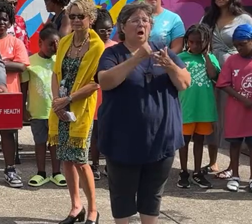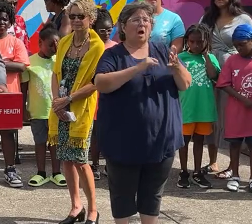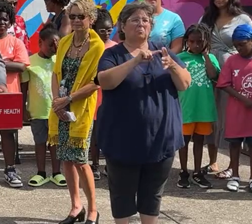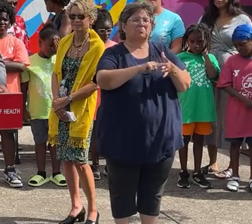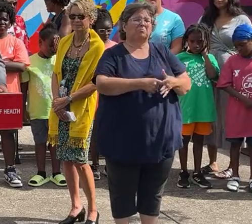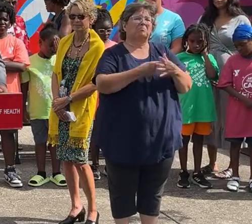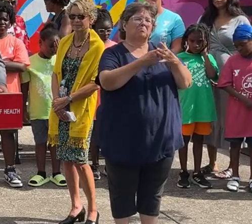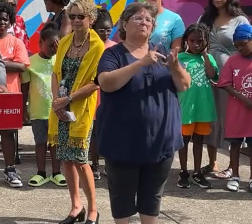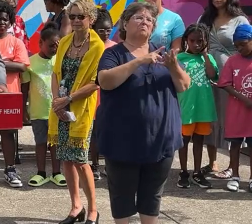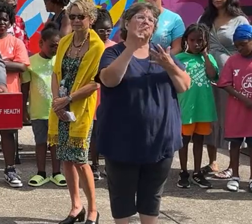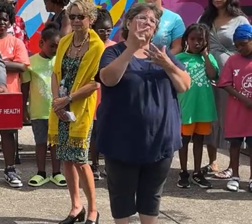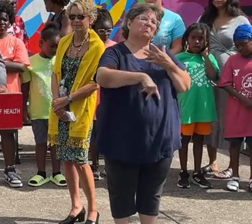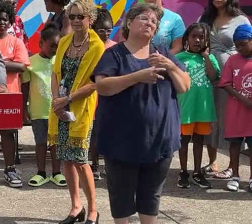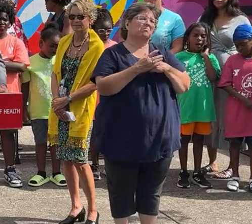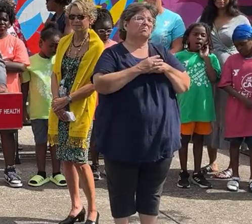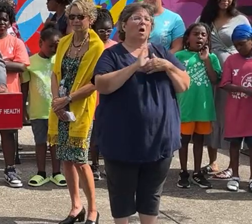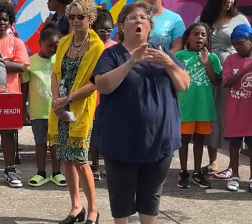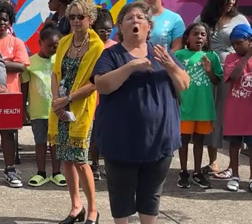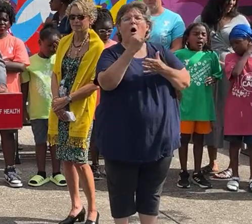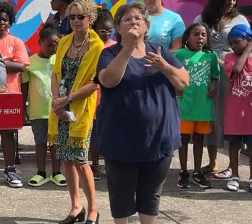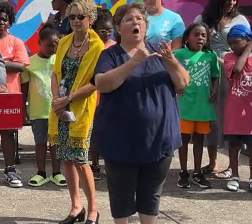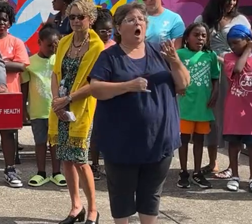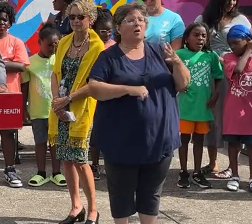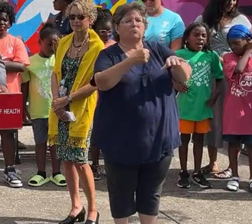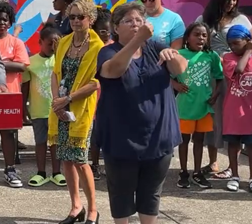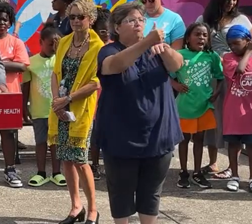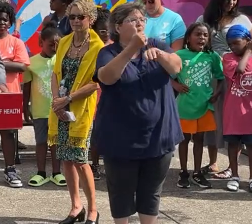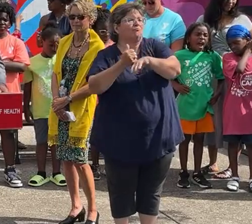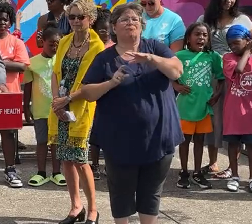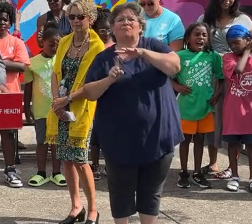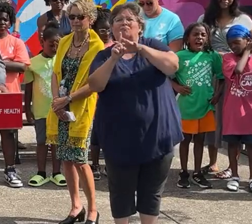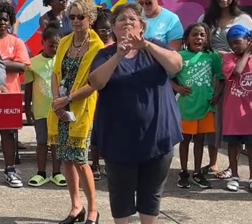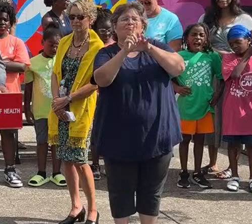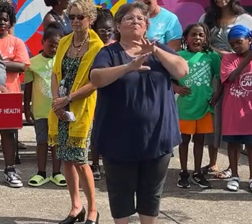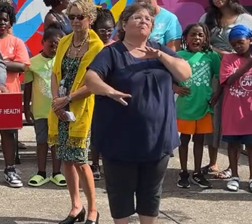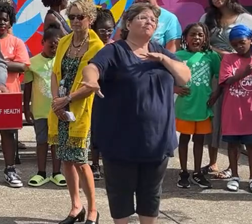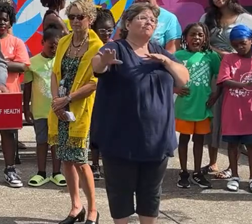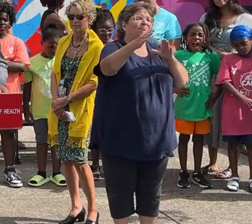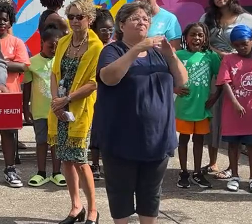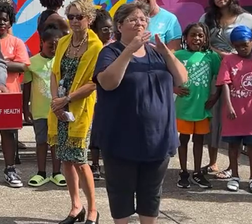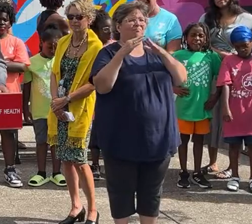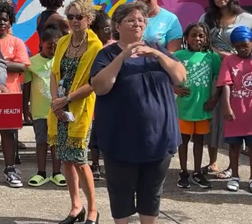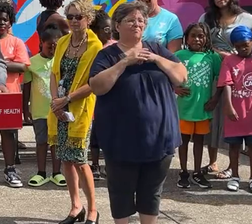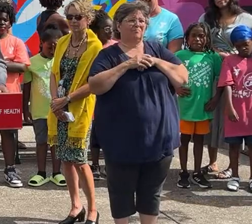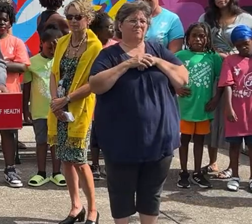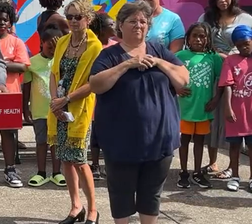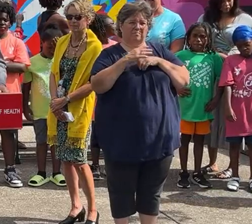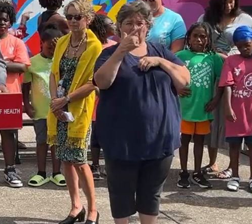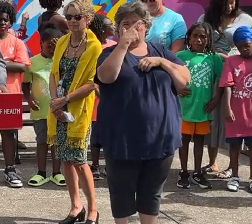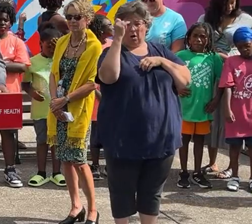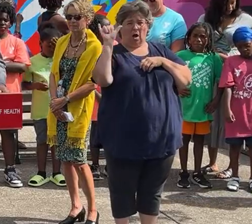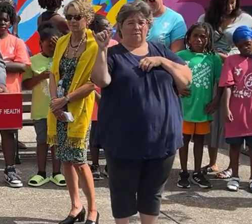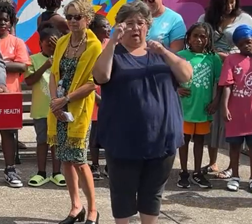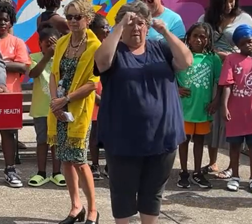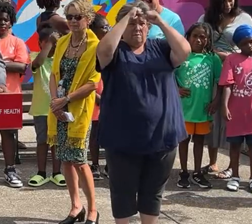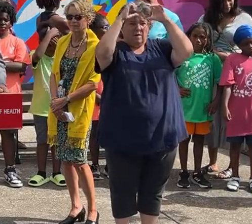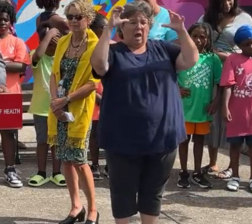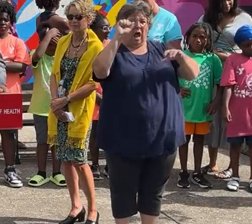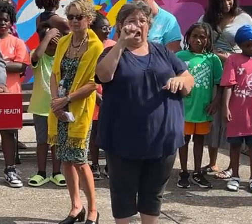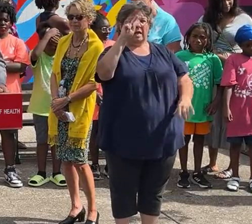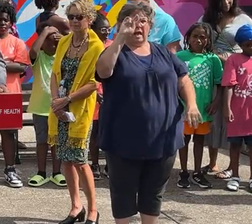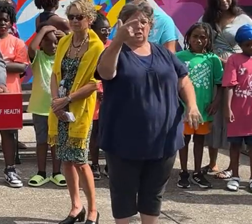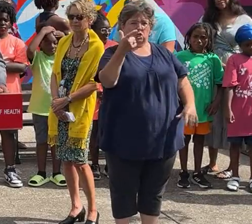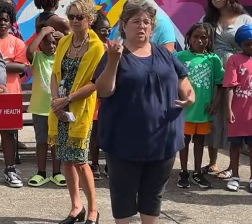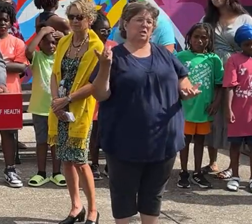Initiative, all of the art that is popped up across our community. And it's because of the vision of those at the